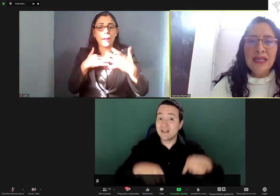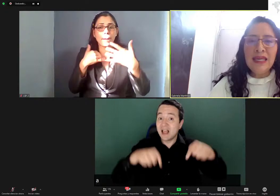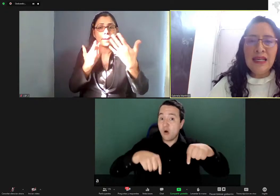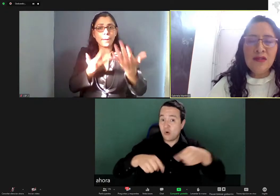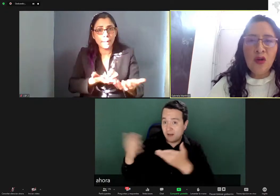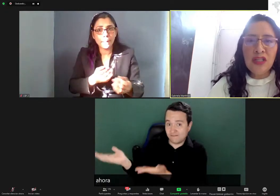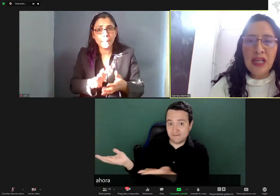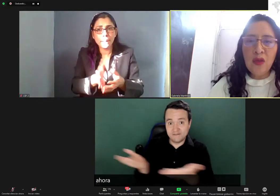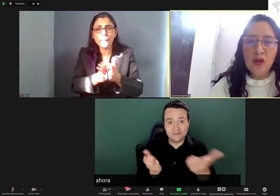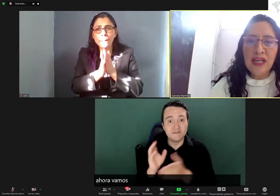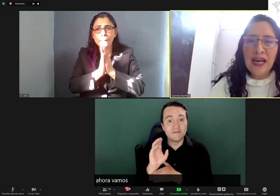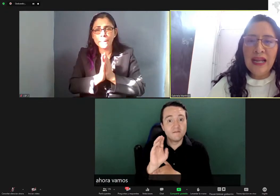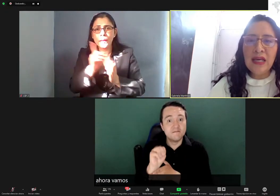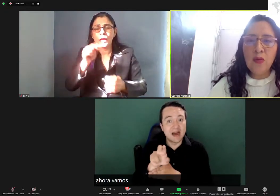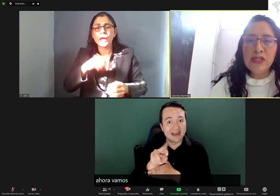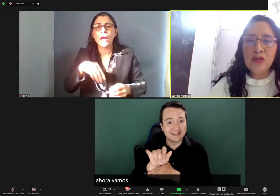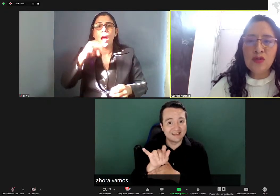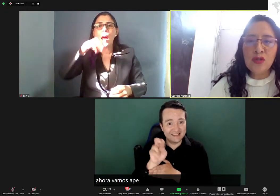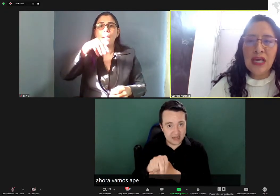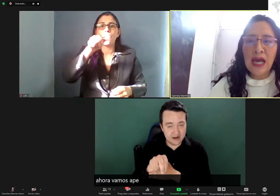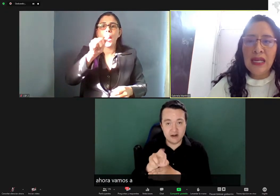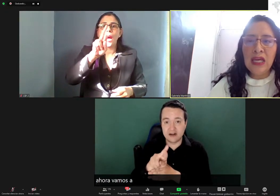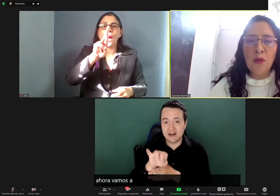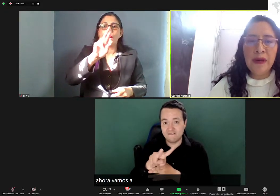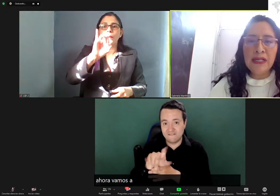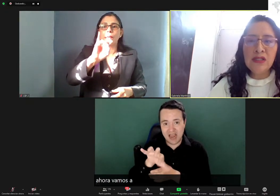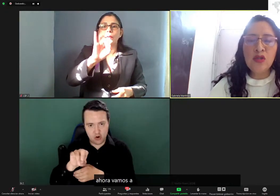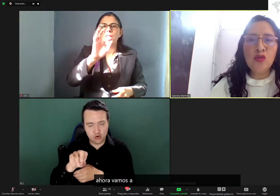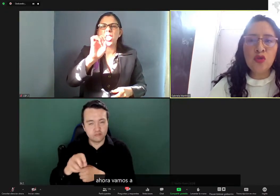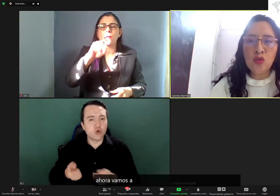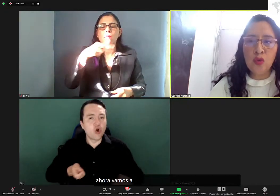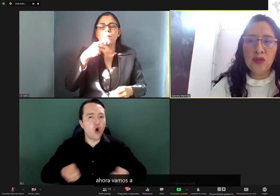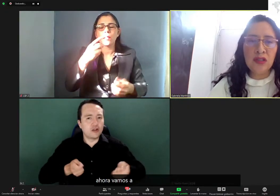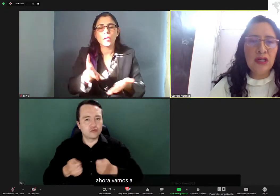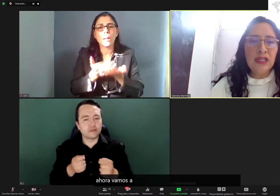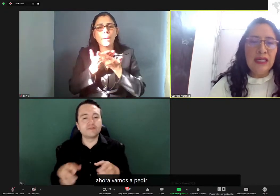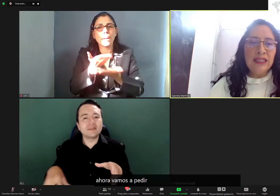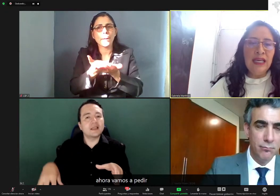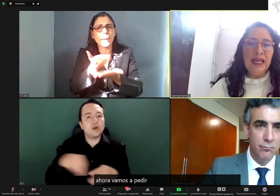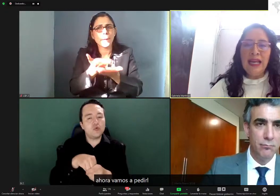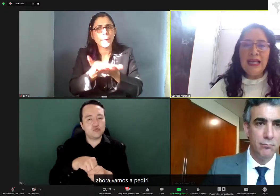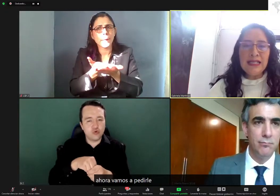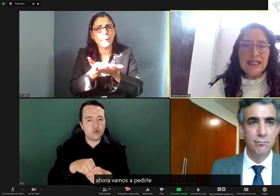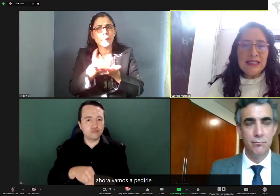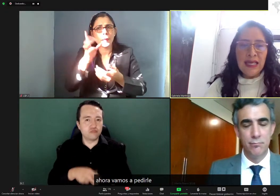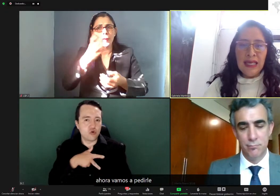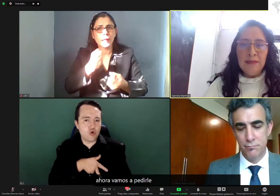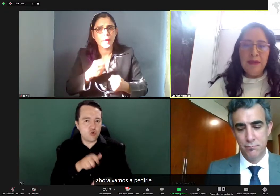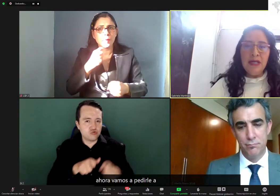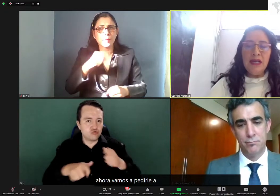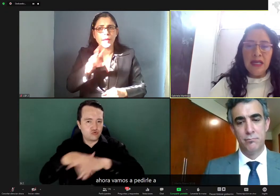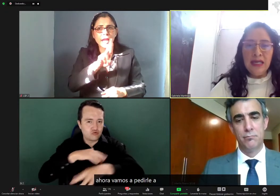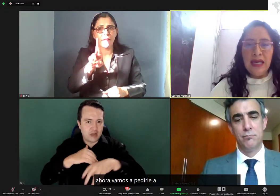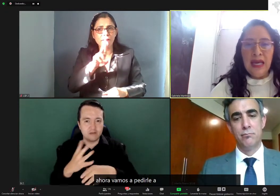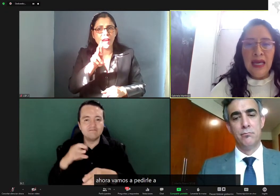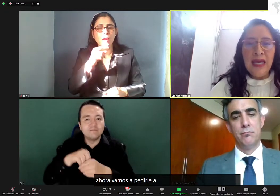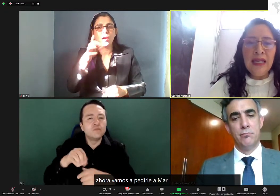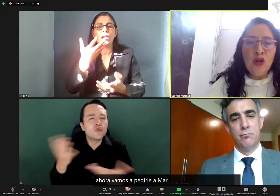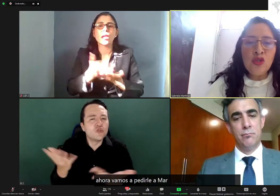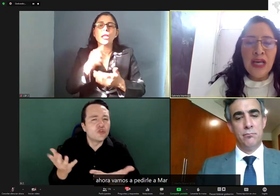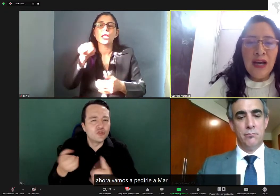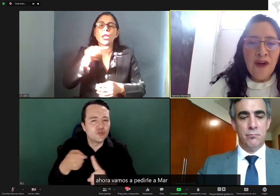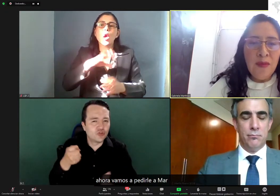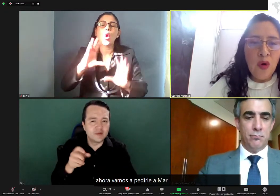request martin rivero the coordinator of the social cohesion anchor south corporation area of